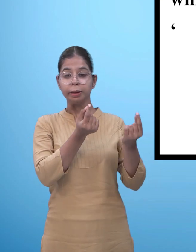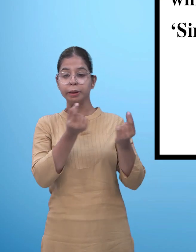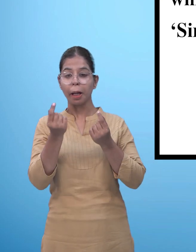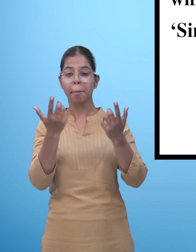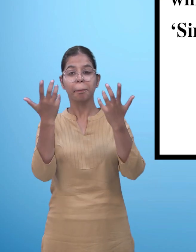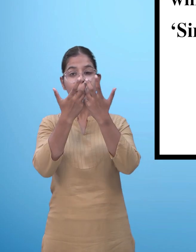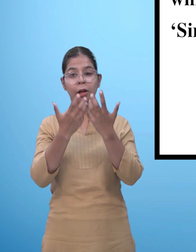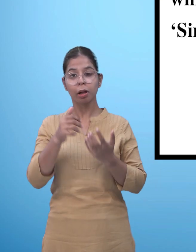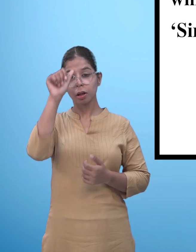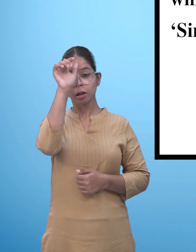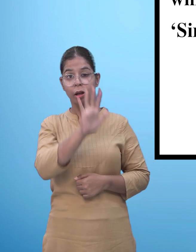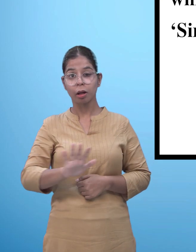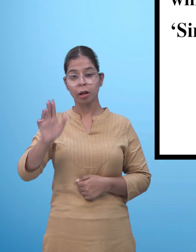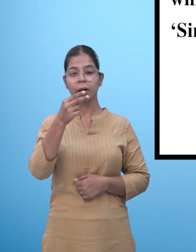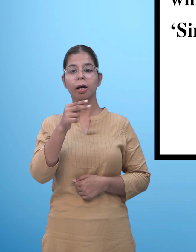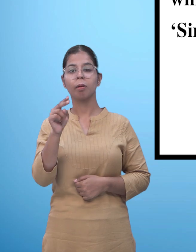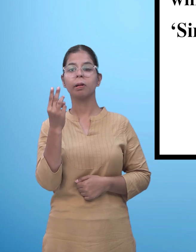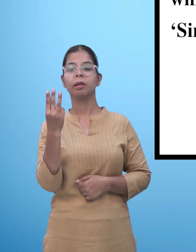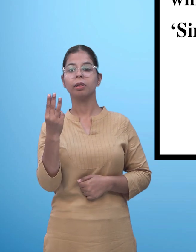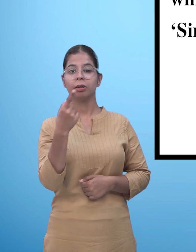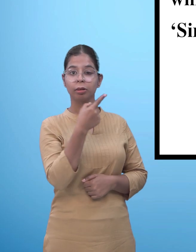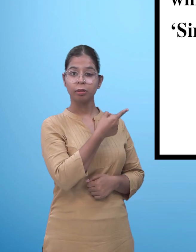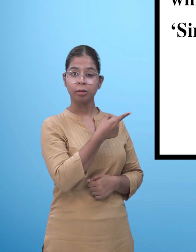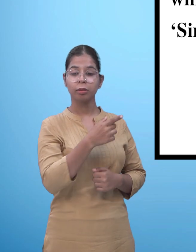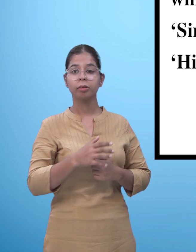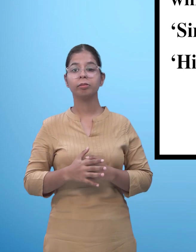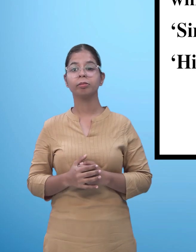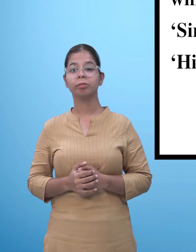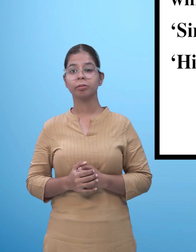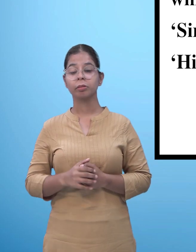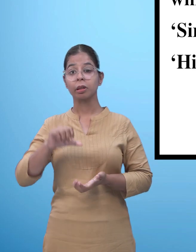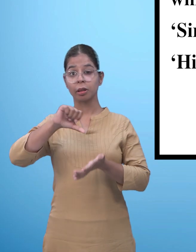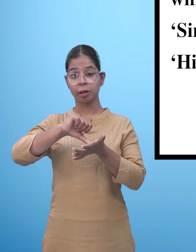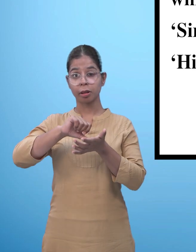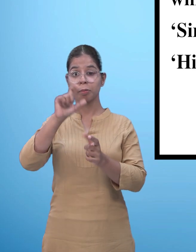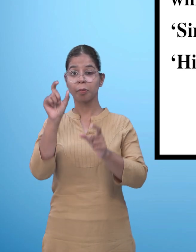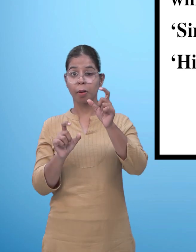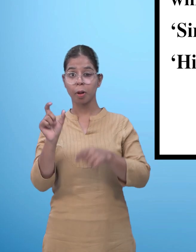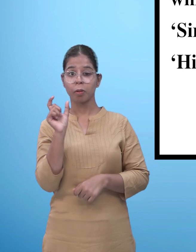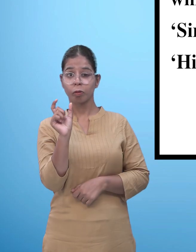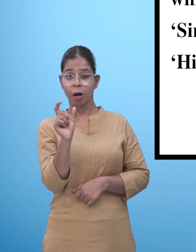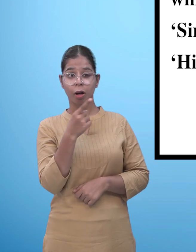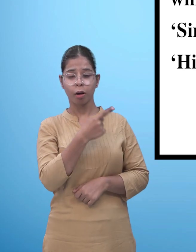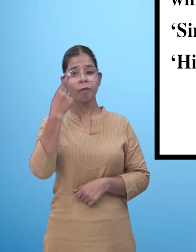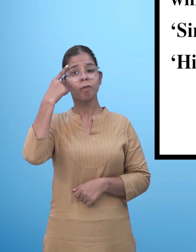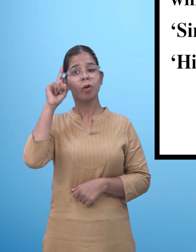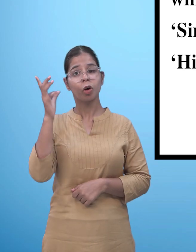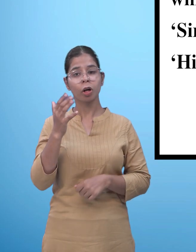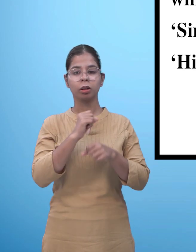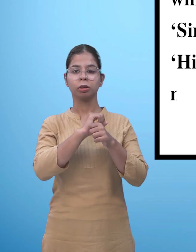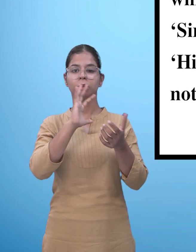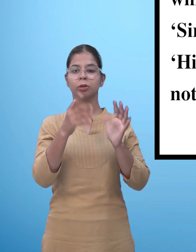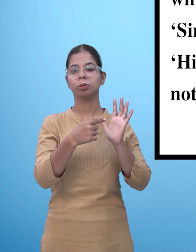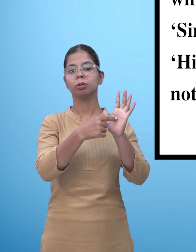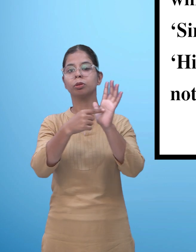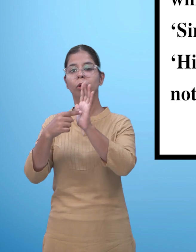of Sindhu. Note that in ancient Persian, Hindu is a purely geographical term. It